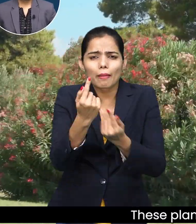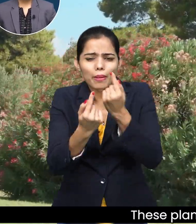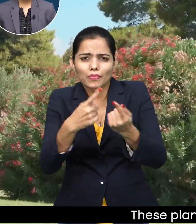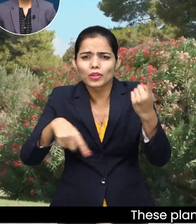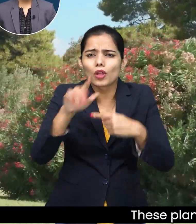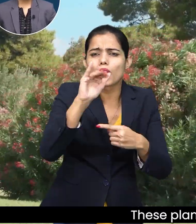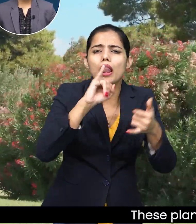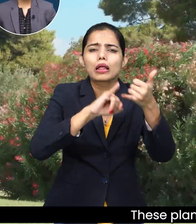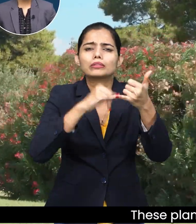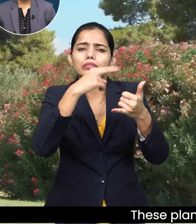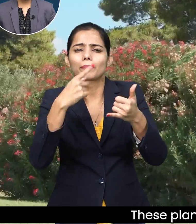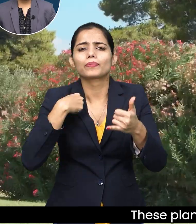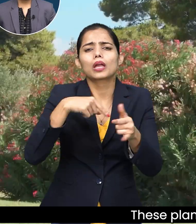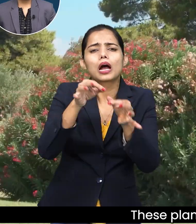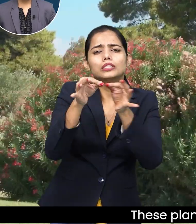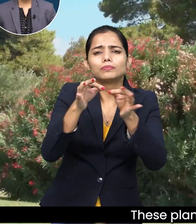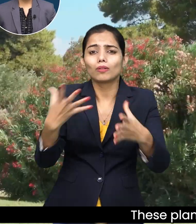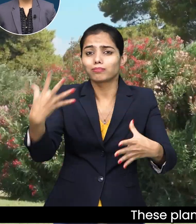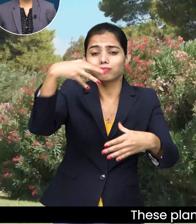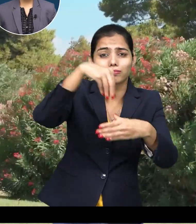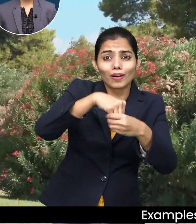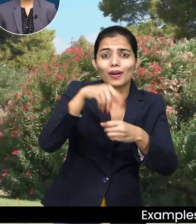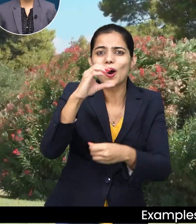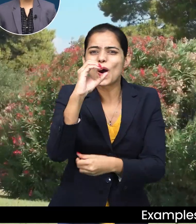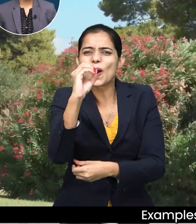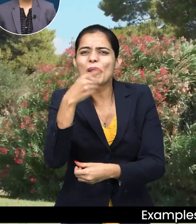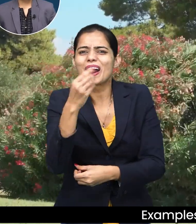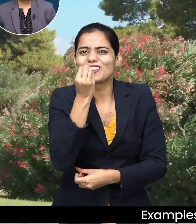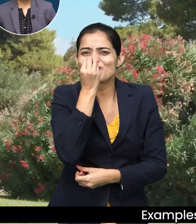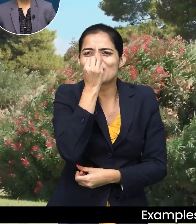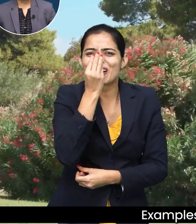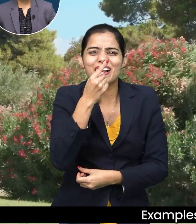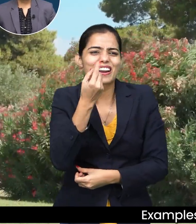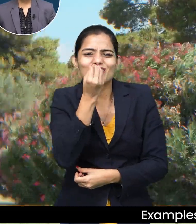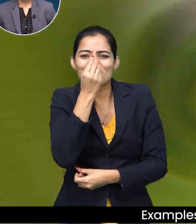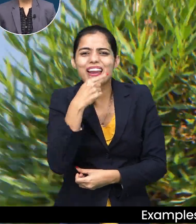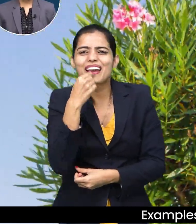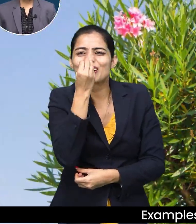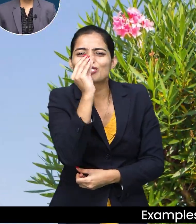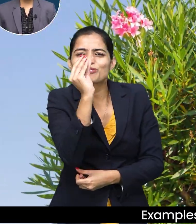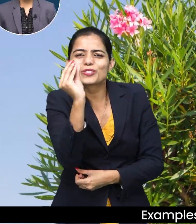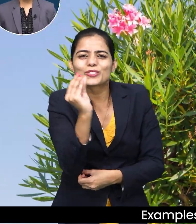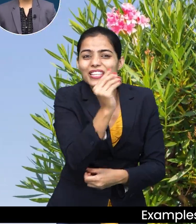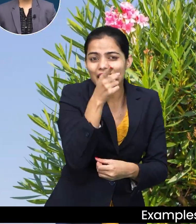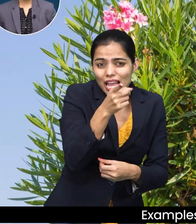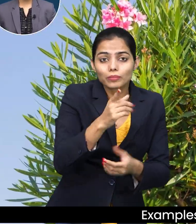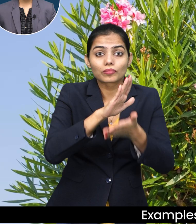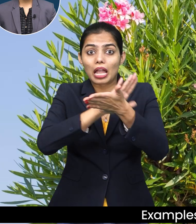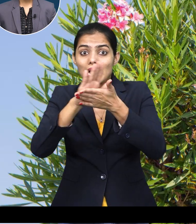These plants are called shrubs. Examples include oleander,